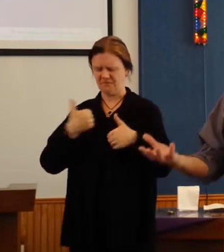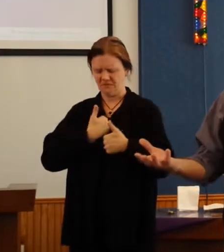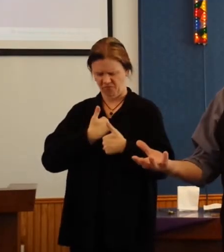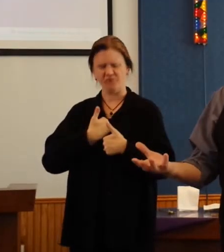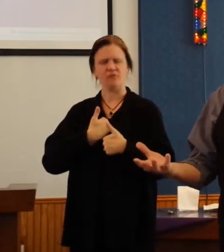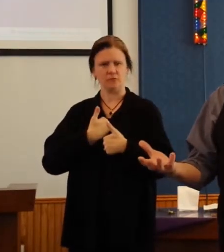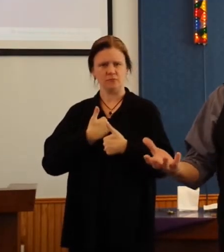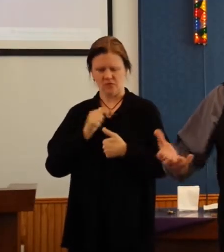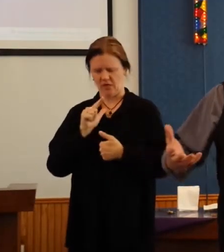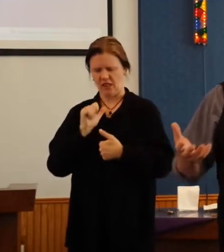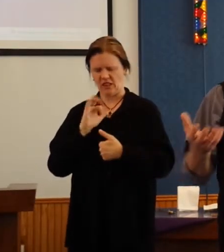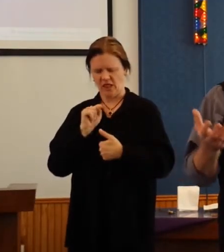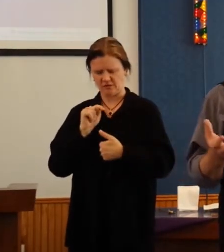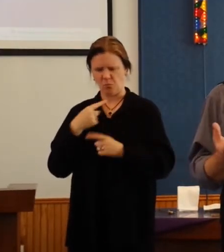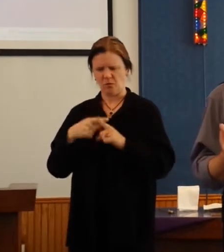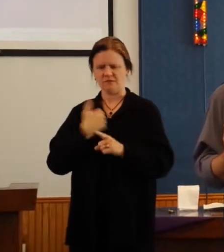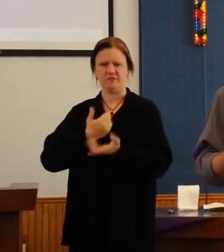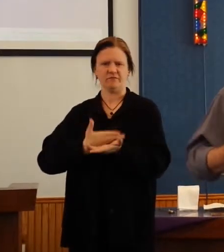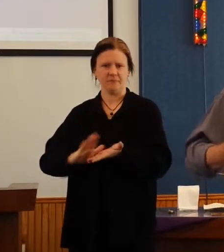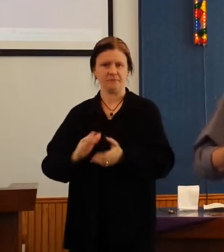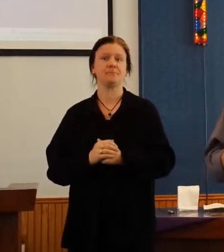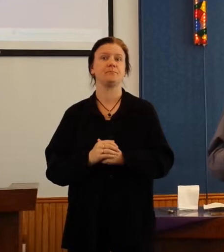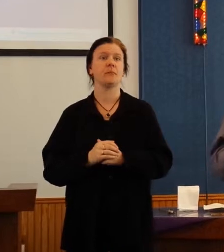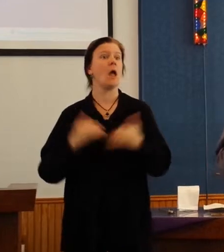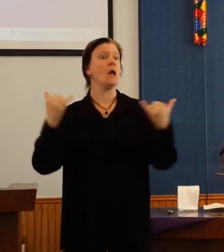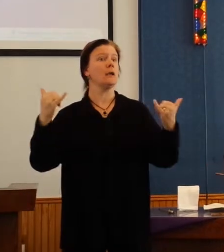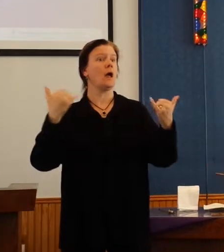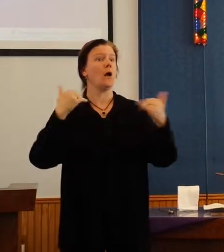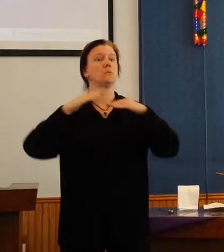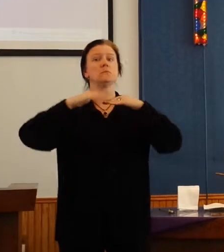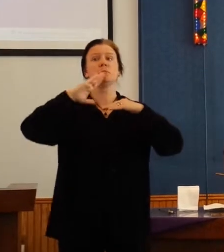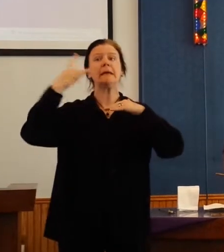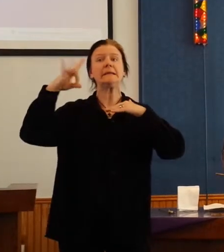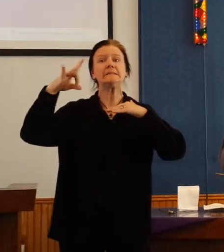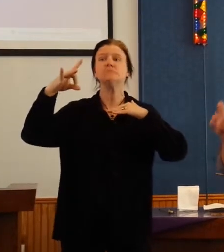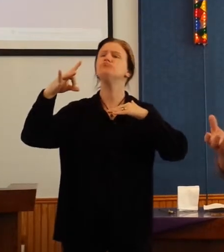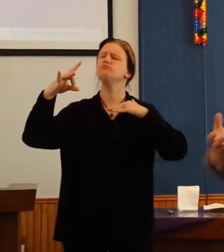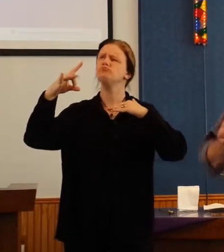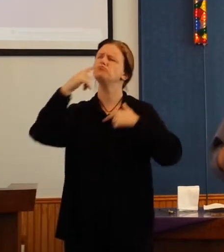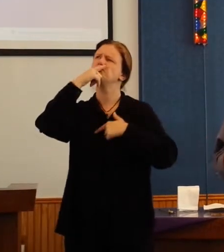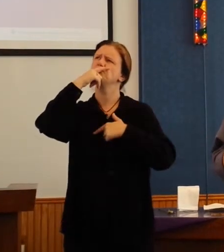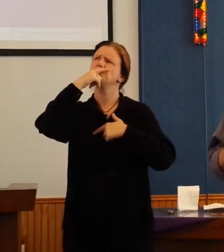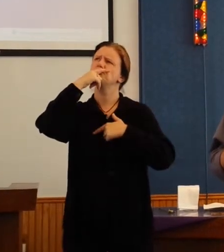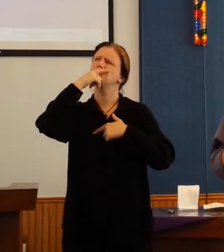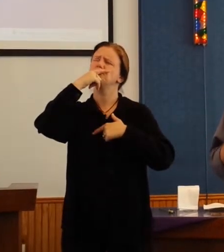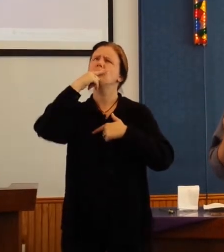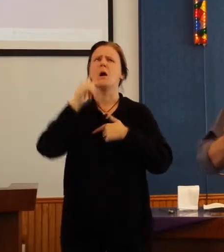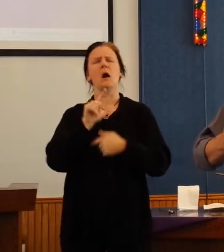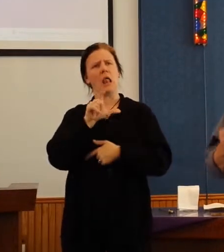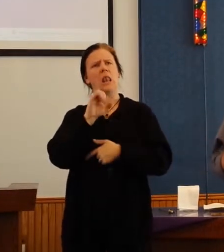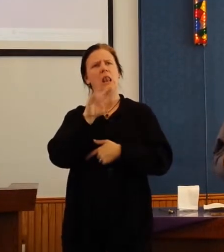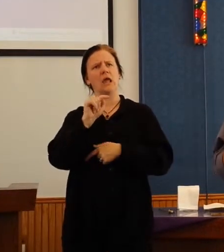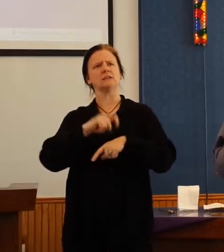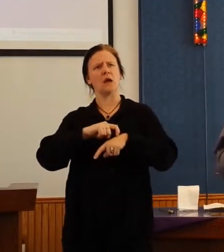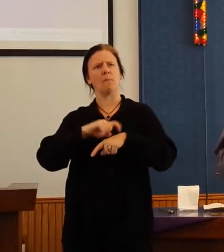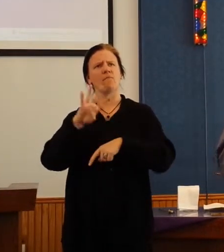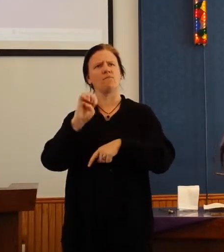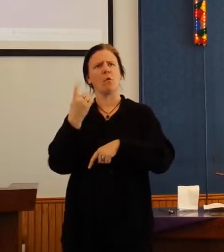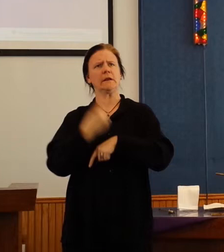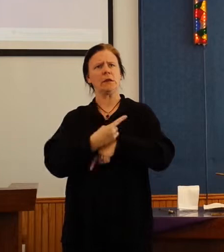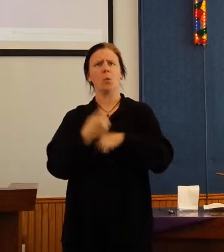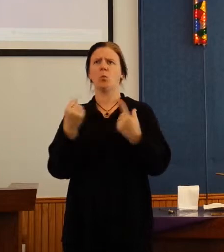As adults, we look at self-denial maybe a little differently. Maybe more as an opportunity to give up something so